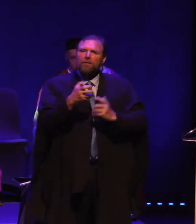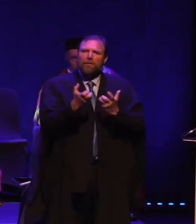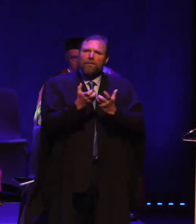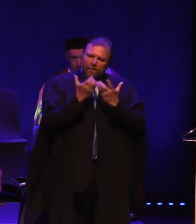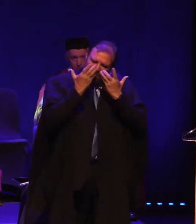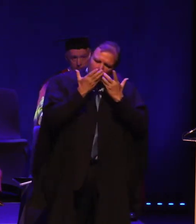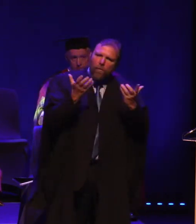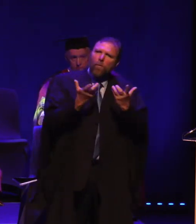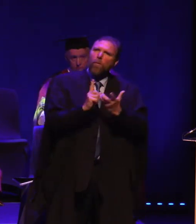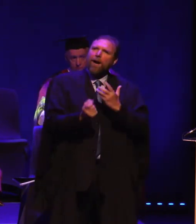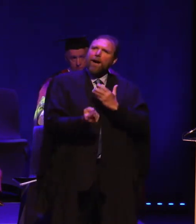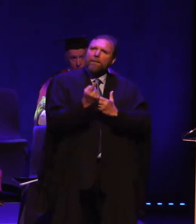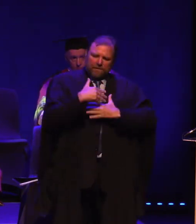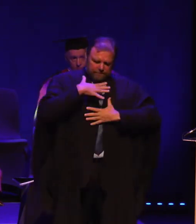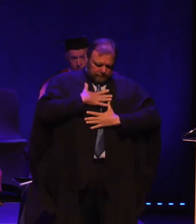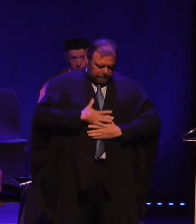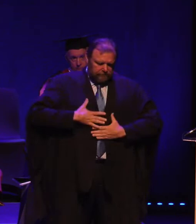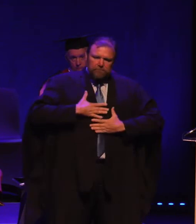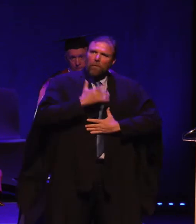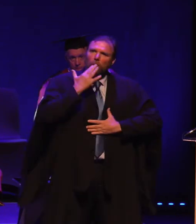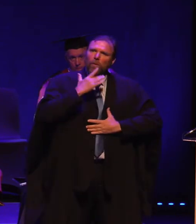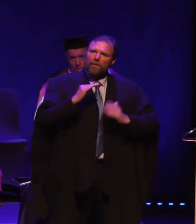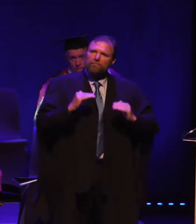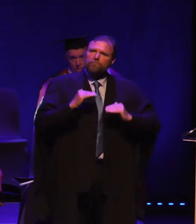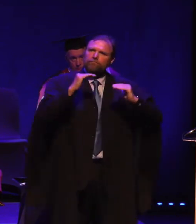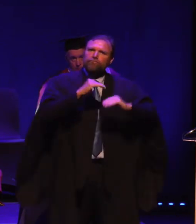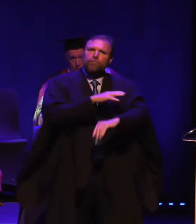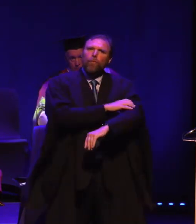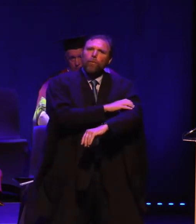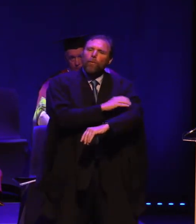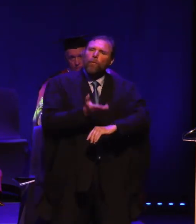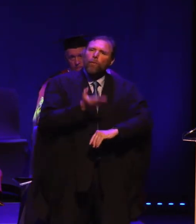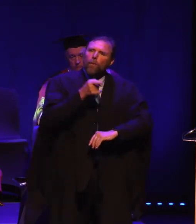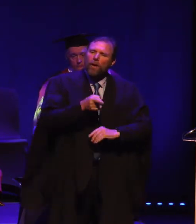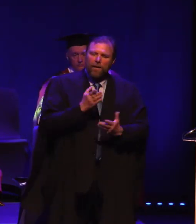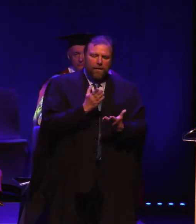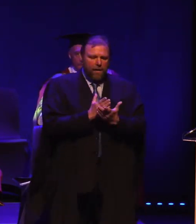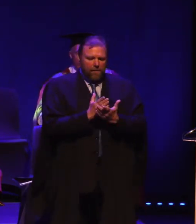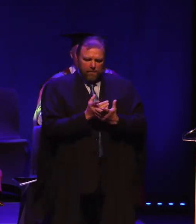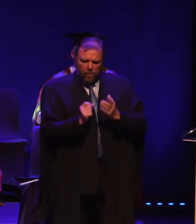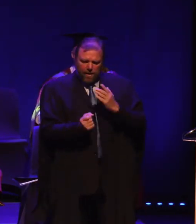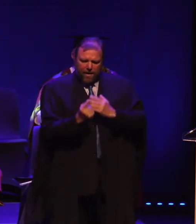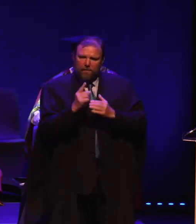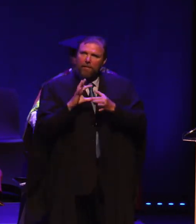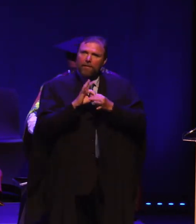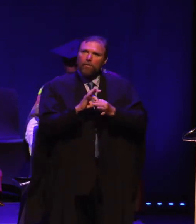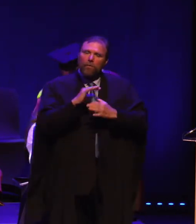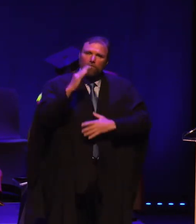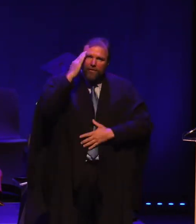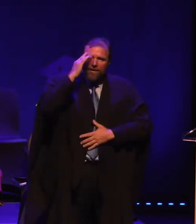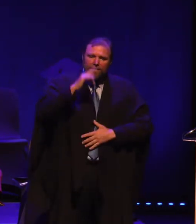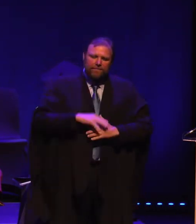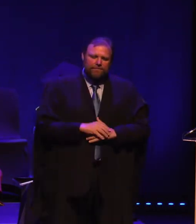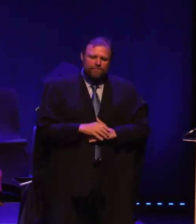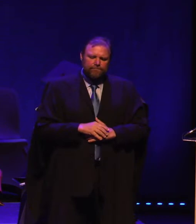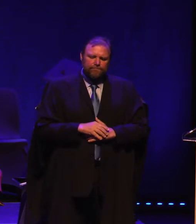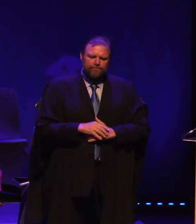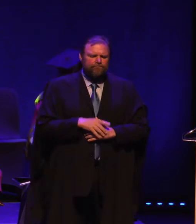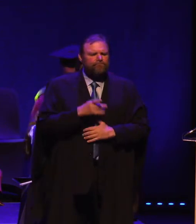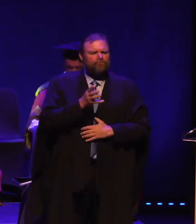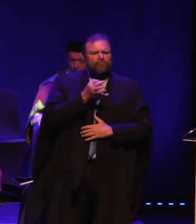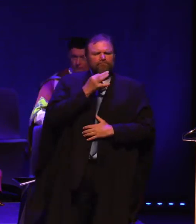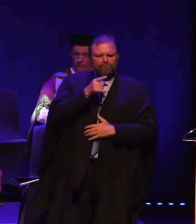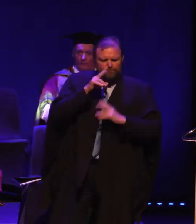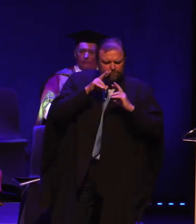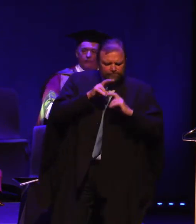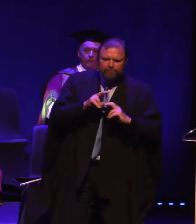body when a person has high blood pressure and the long-term effects of this on the brain. The Vista BP was co-produced